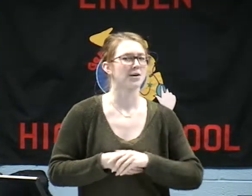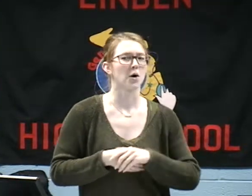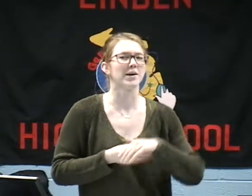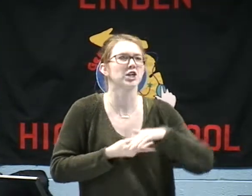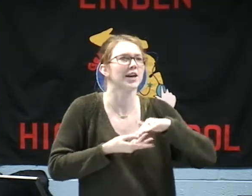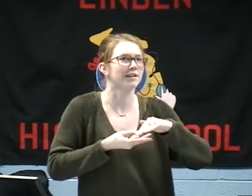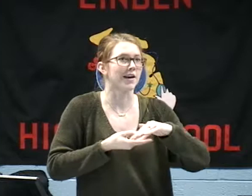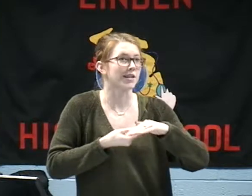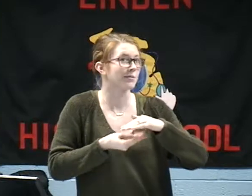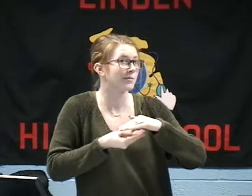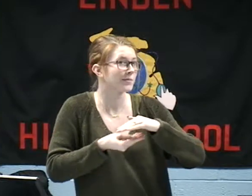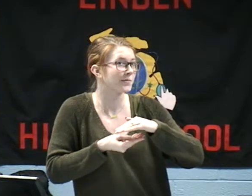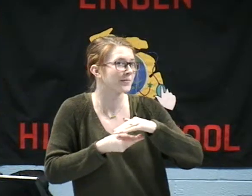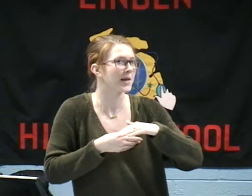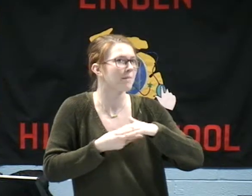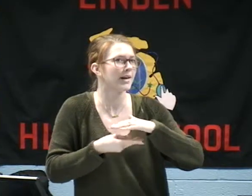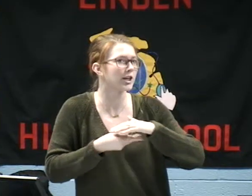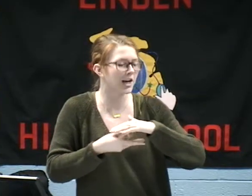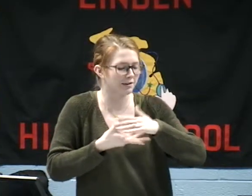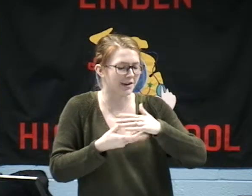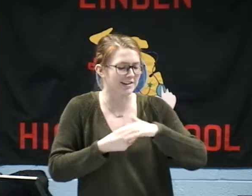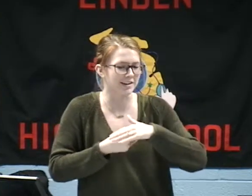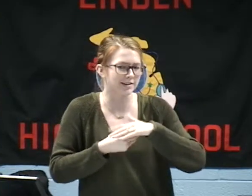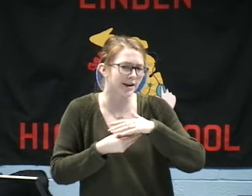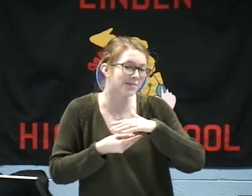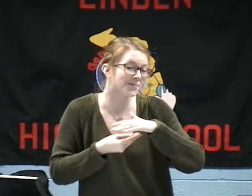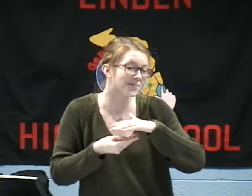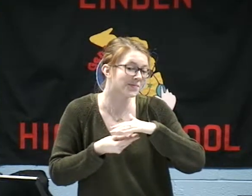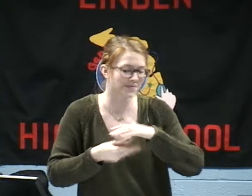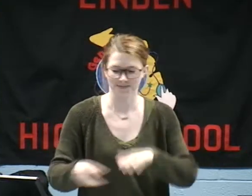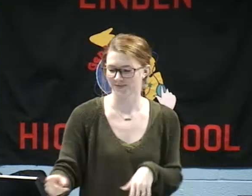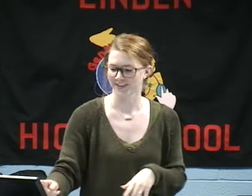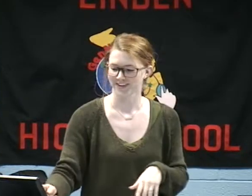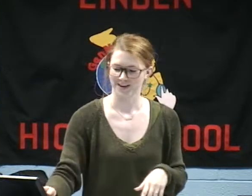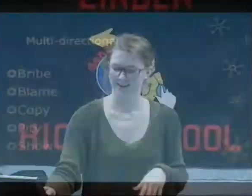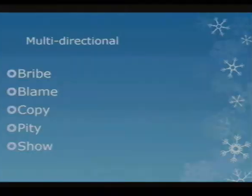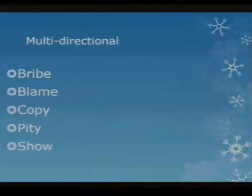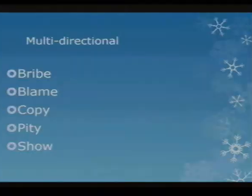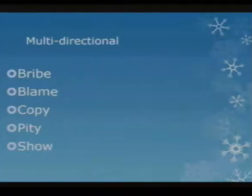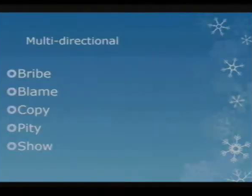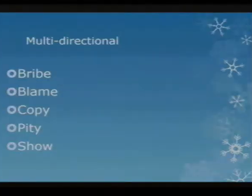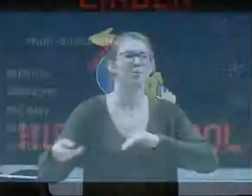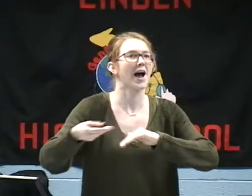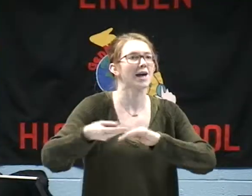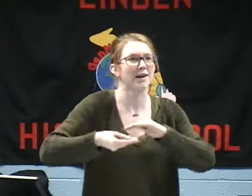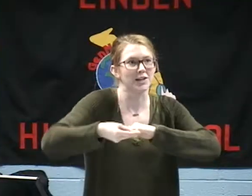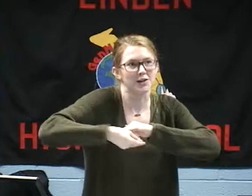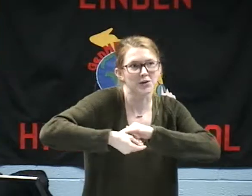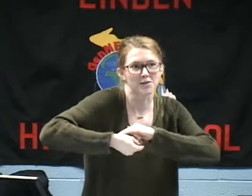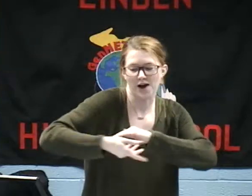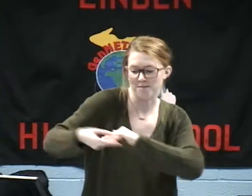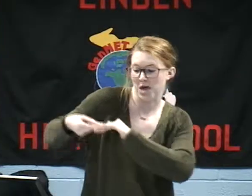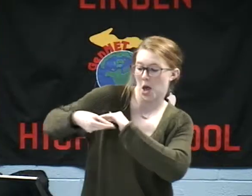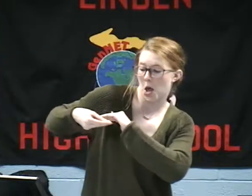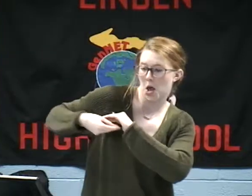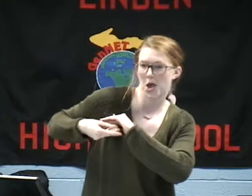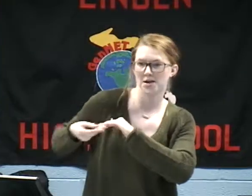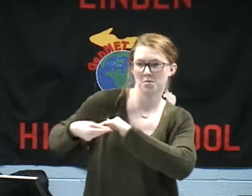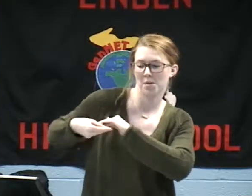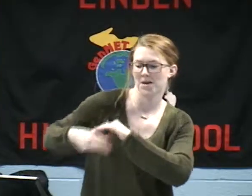Make a shady face. Make a shady face at least. Like, bribe. And then so bribe, and then you can bribe me. Okay. Yeah. You